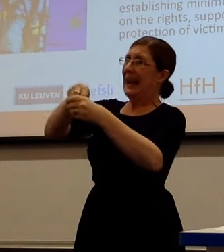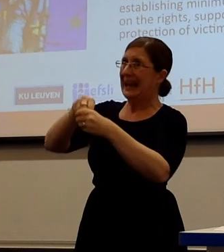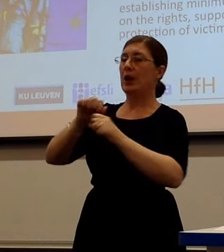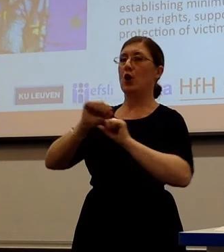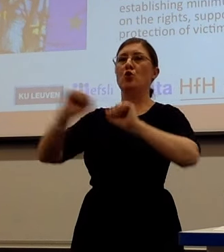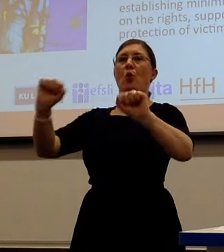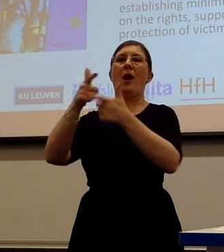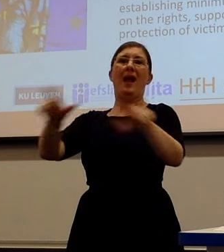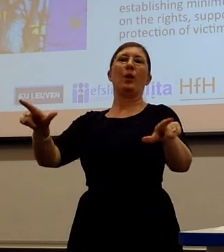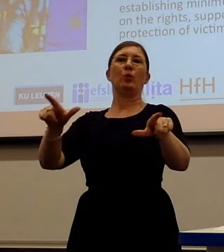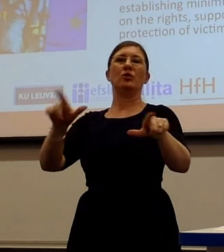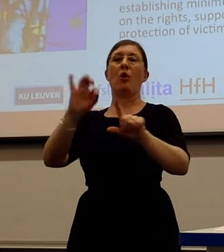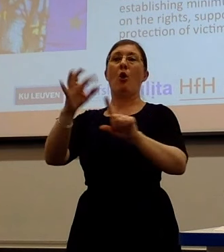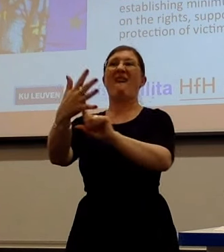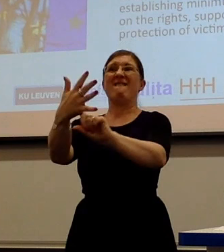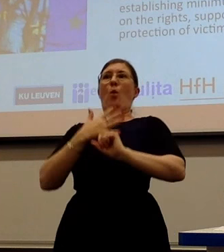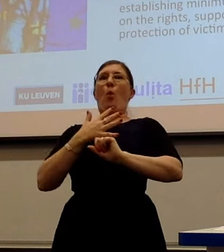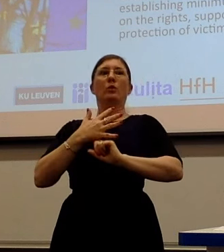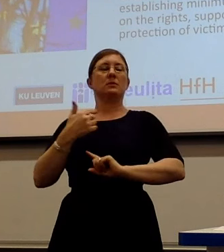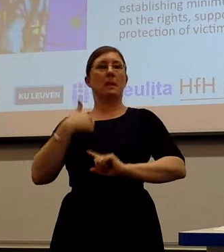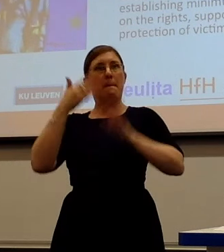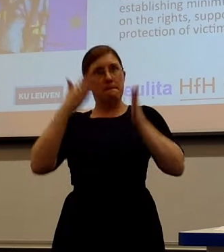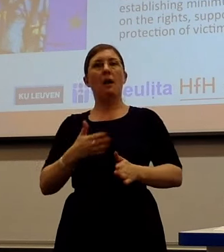to have an interpreter in your own language.